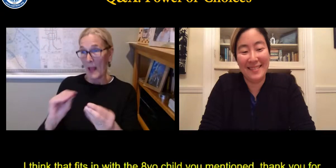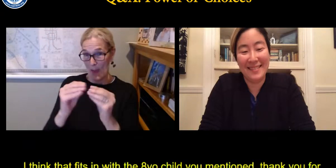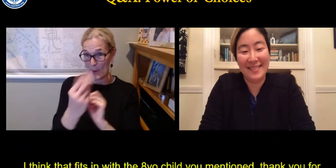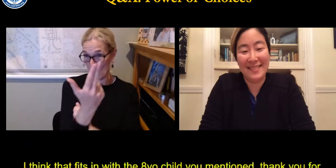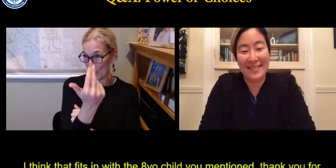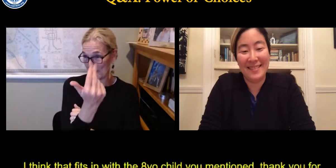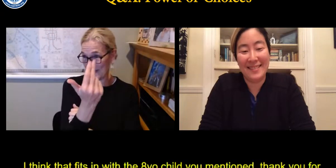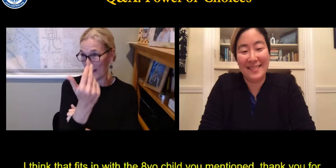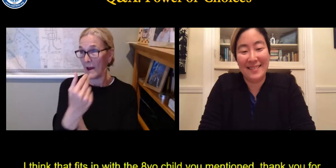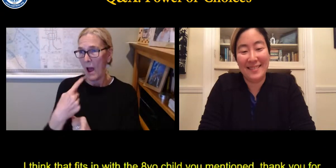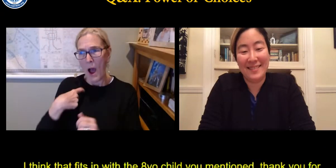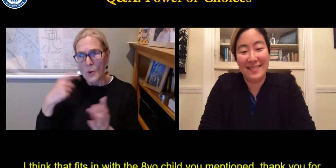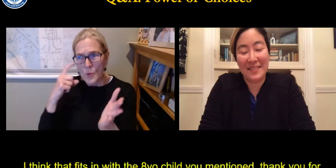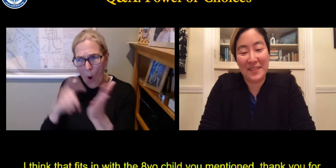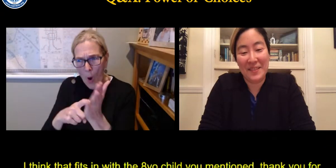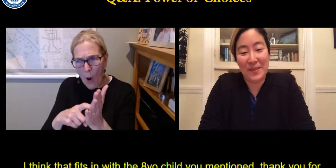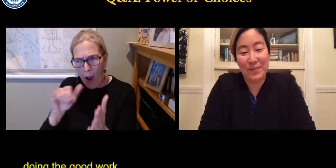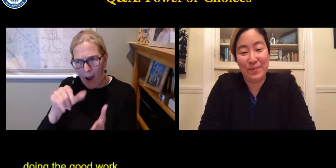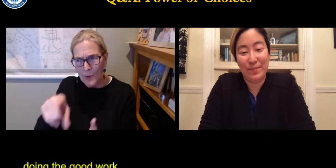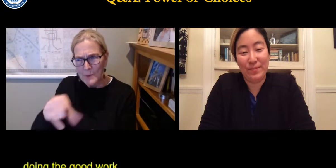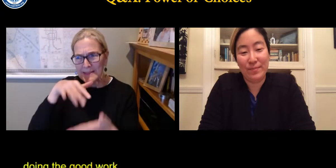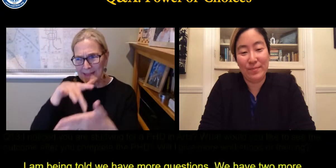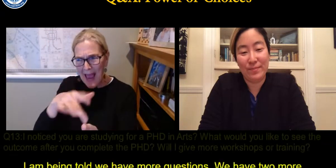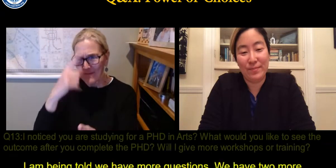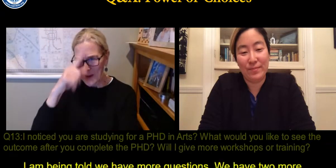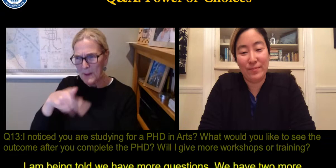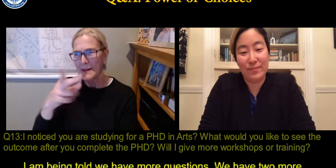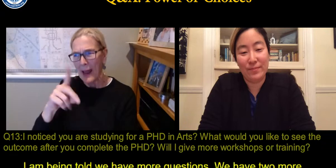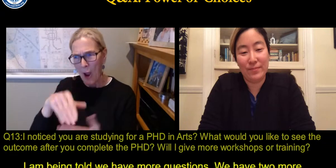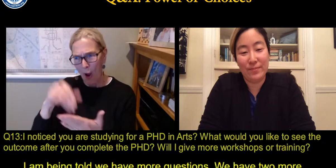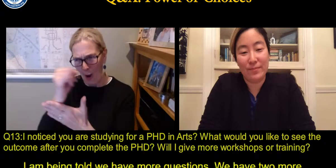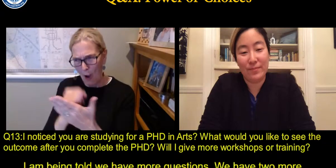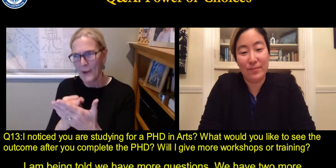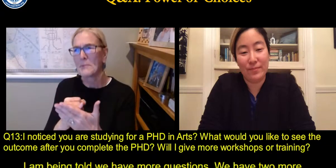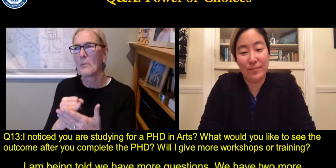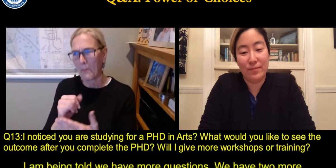questions. Oh, I see. It's another question.